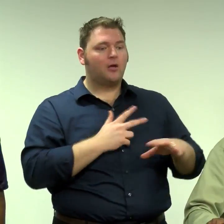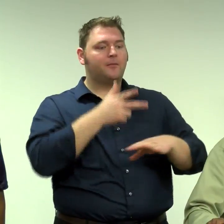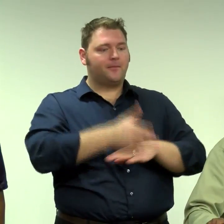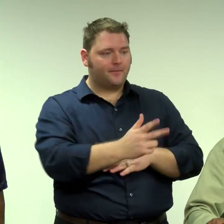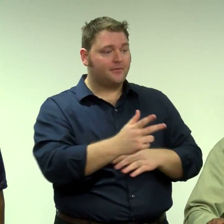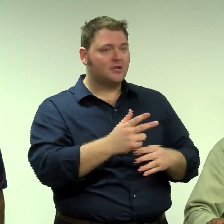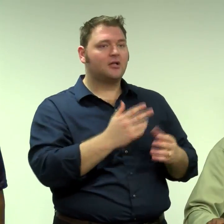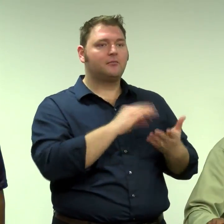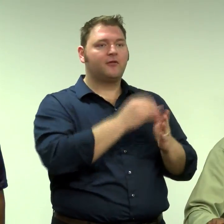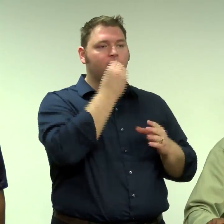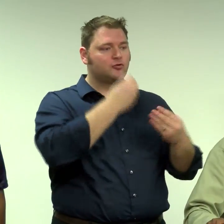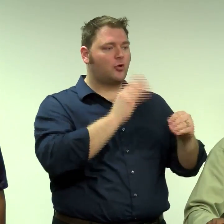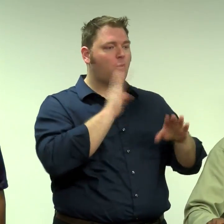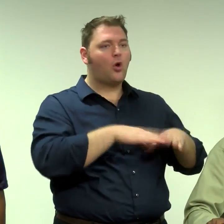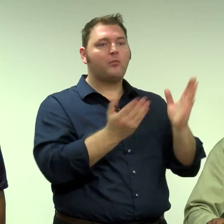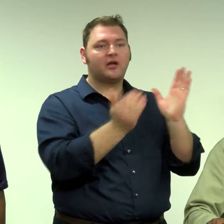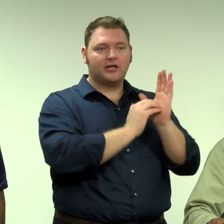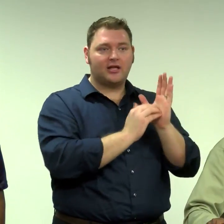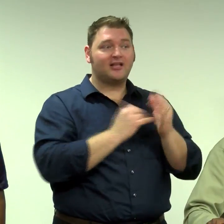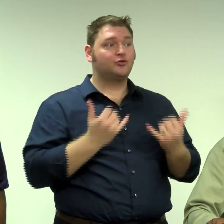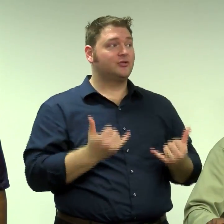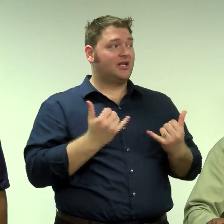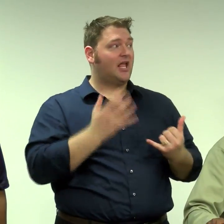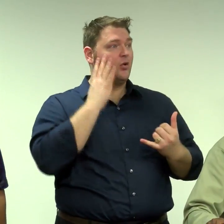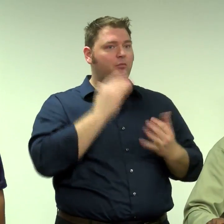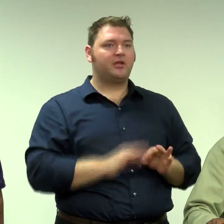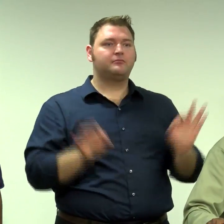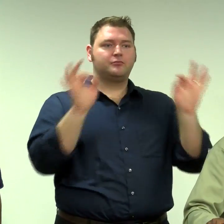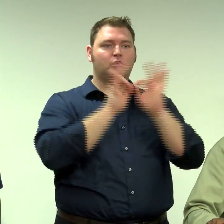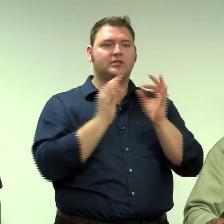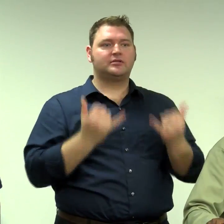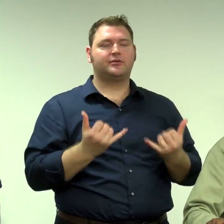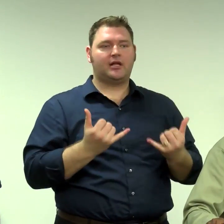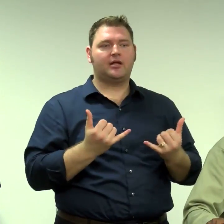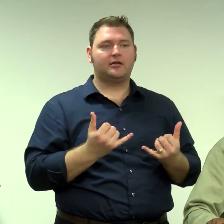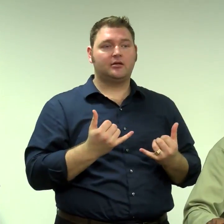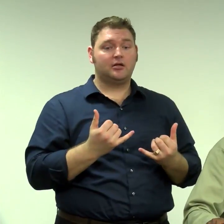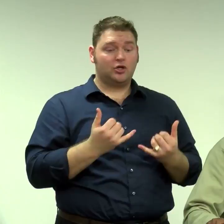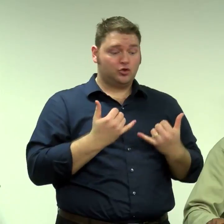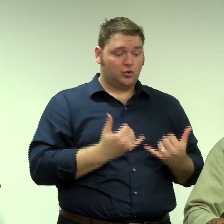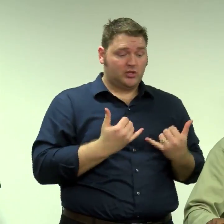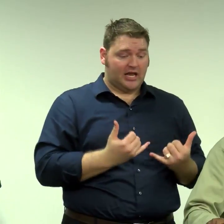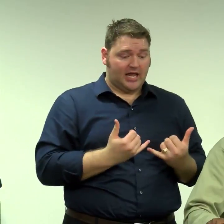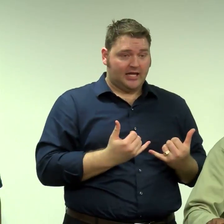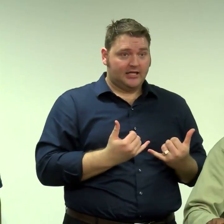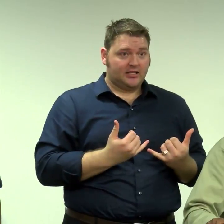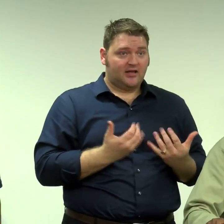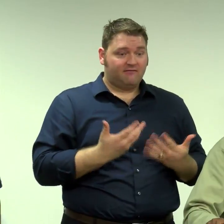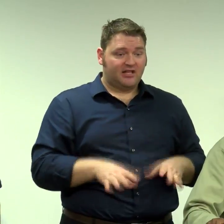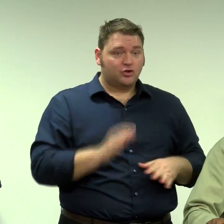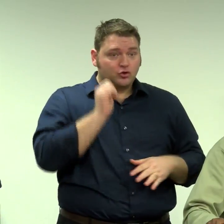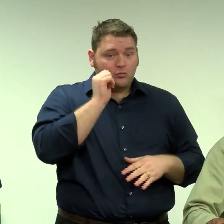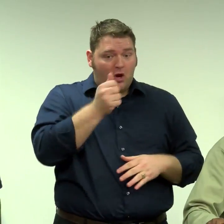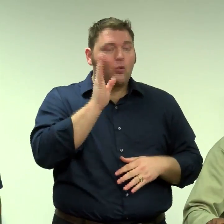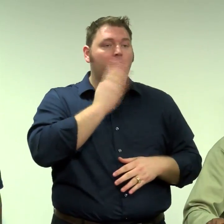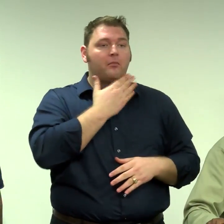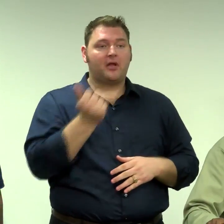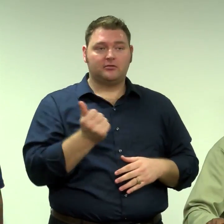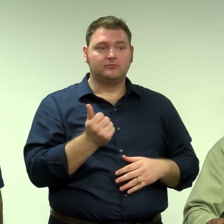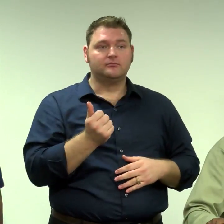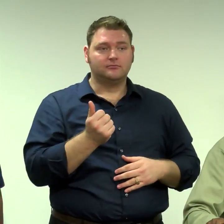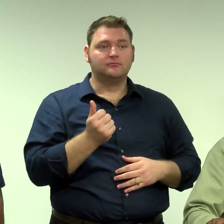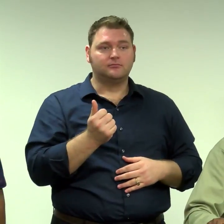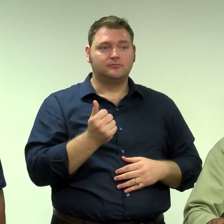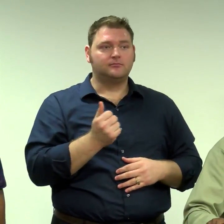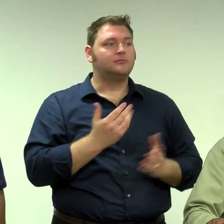think today is going to be one of the critical days. I think once we get past today, and I'm going to ask again for people's patience, I